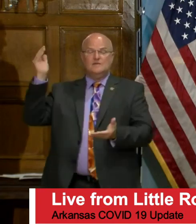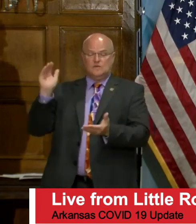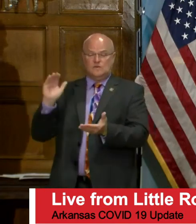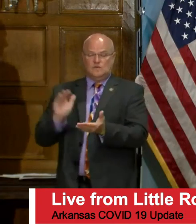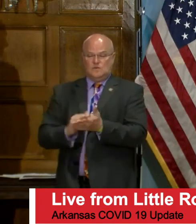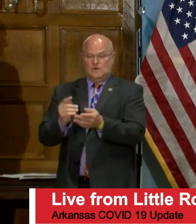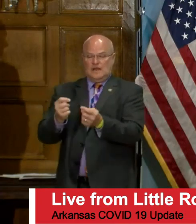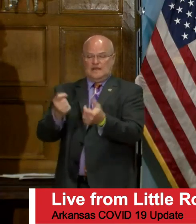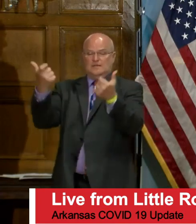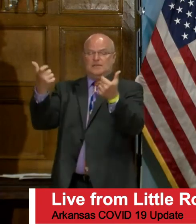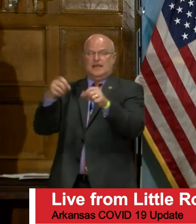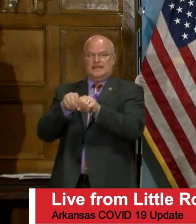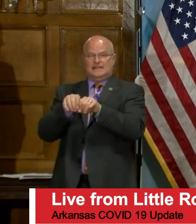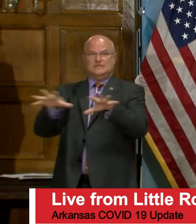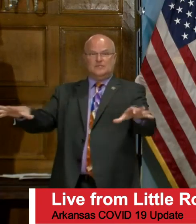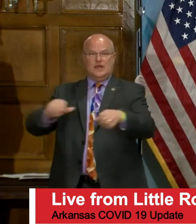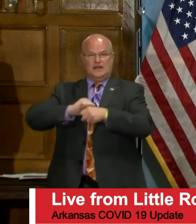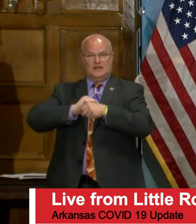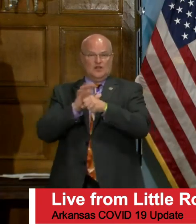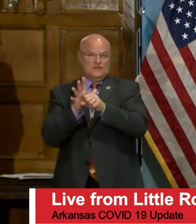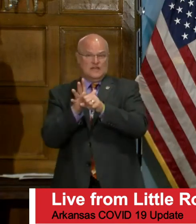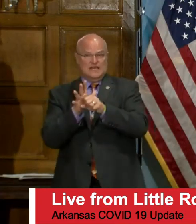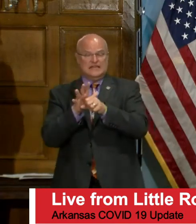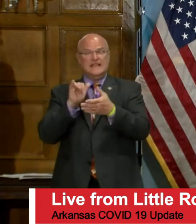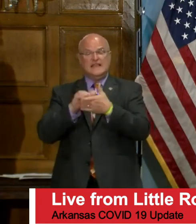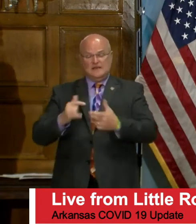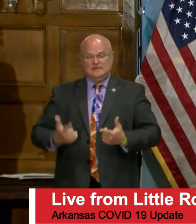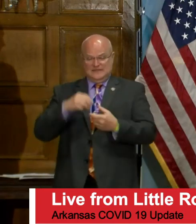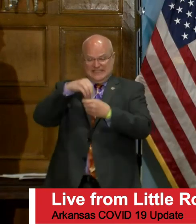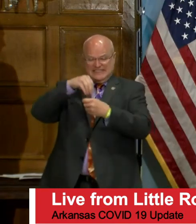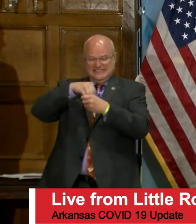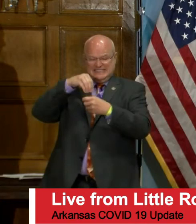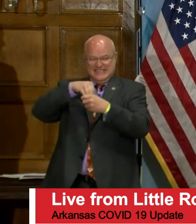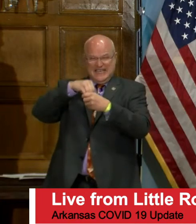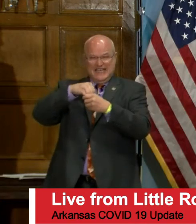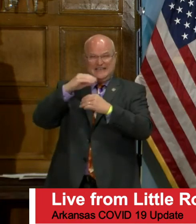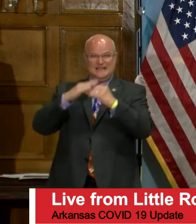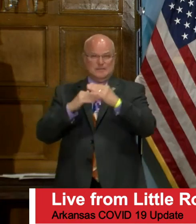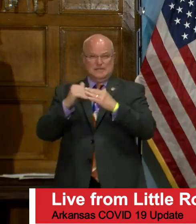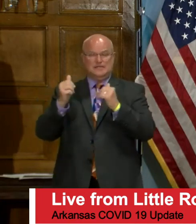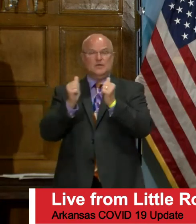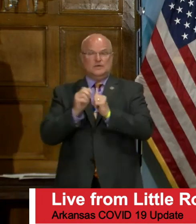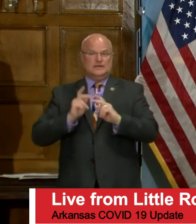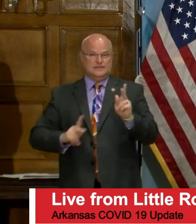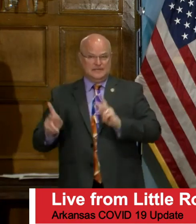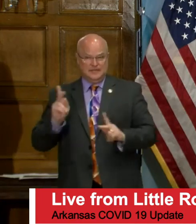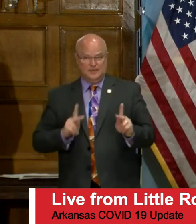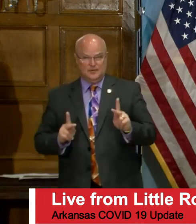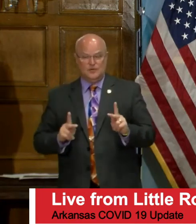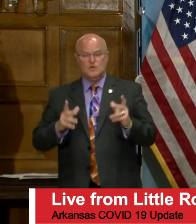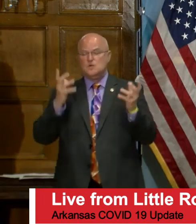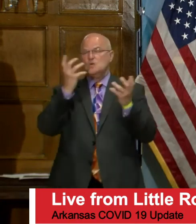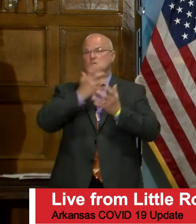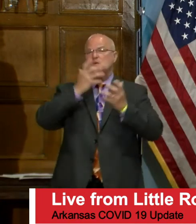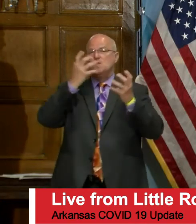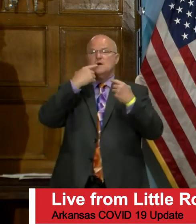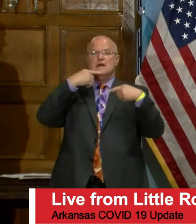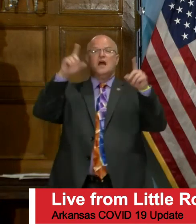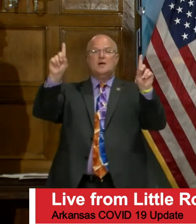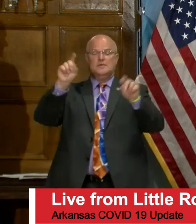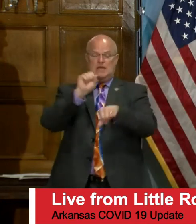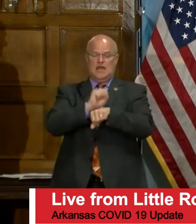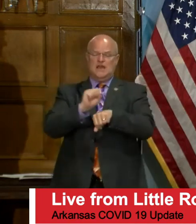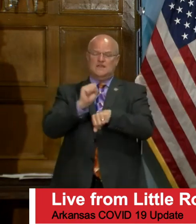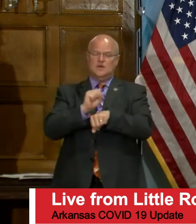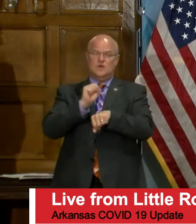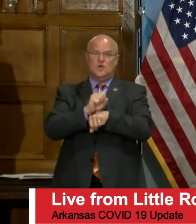minimized or eliminated the spread of the virus that was living within their walls with a resident. This is an incredible accomplishment, and the work that